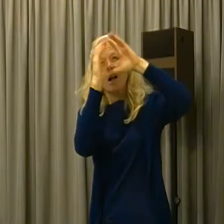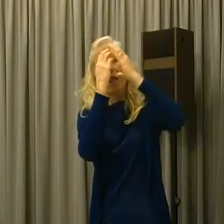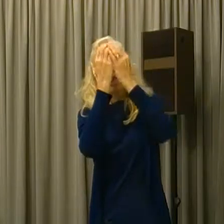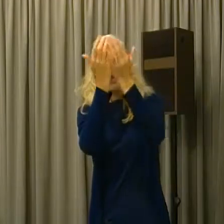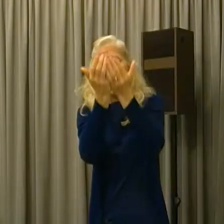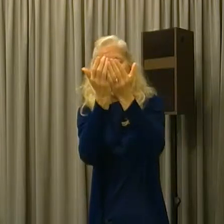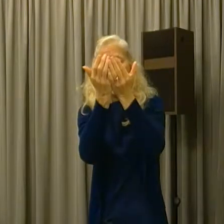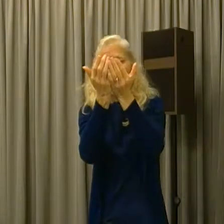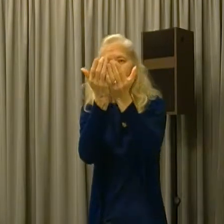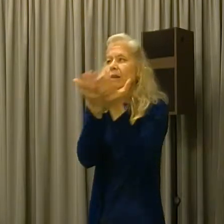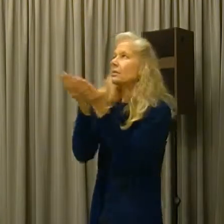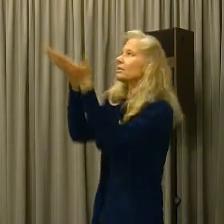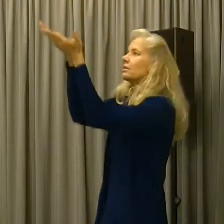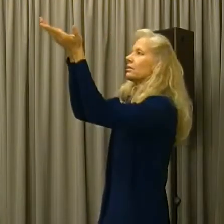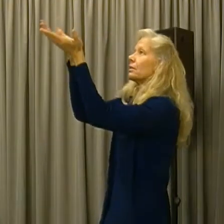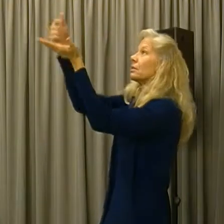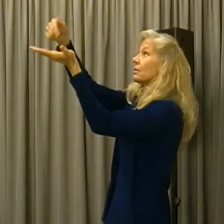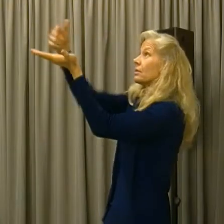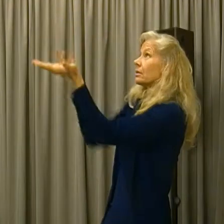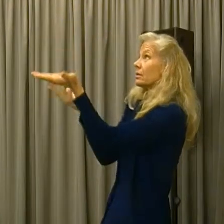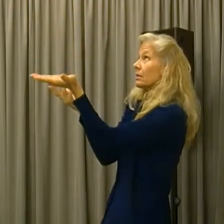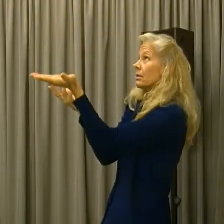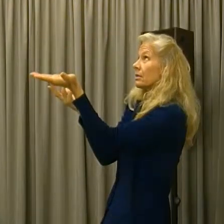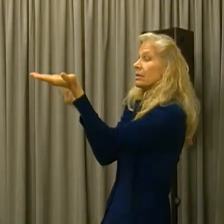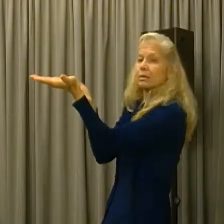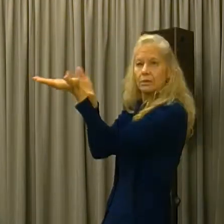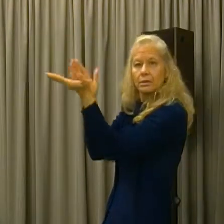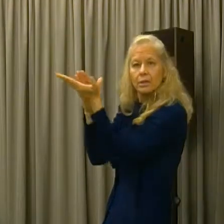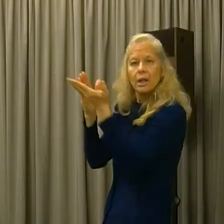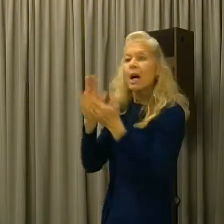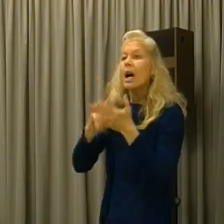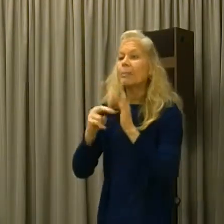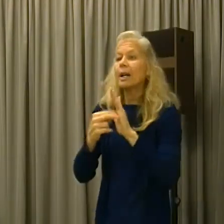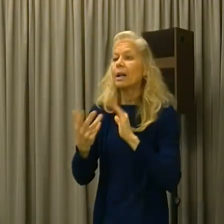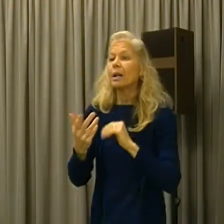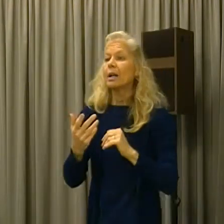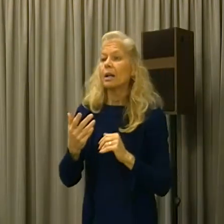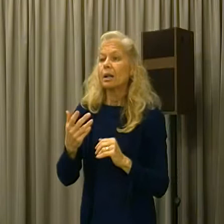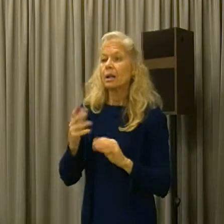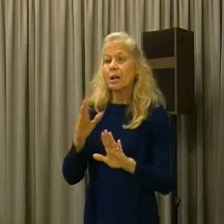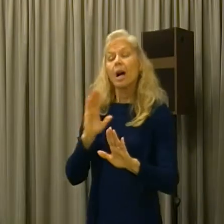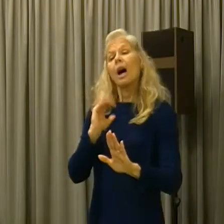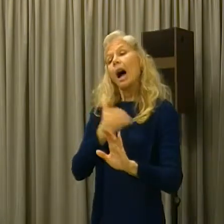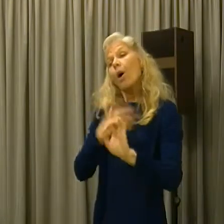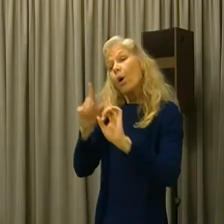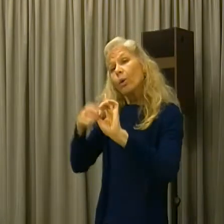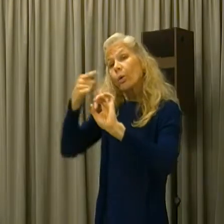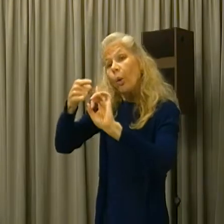here? We must have the desire to please Christ. By the